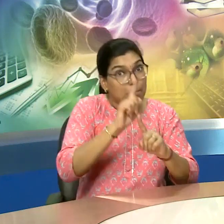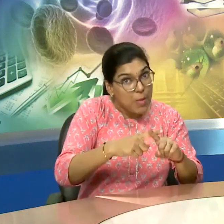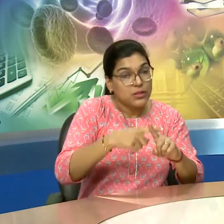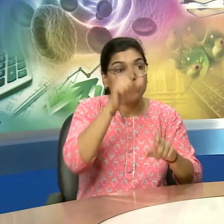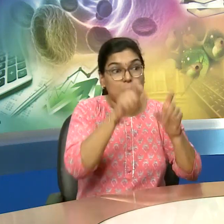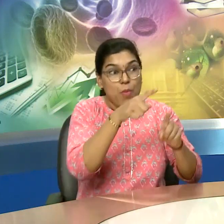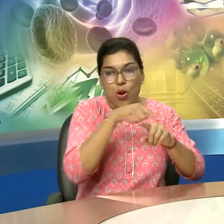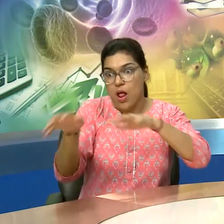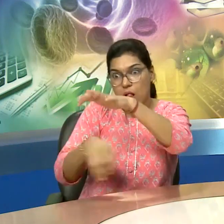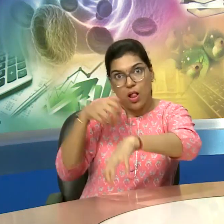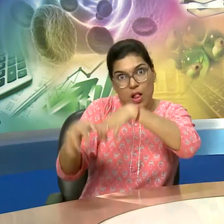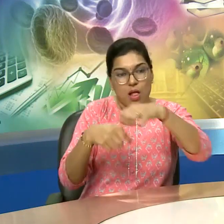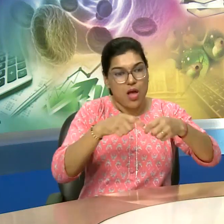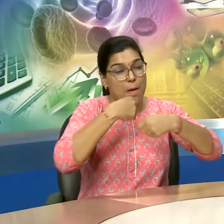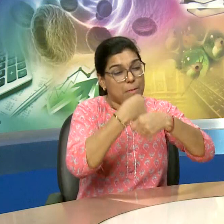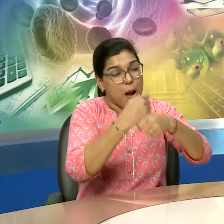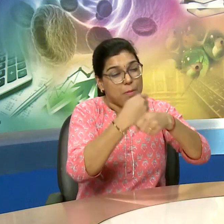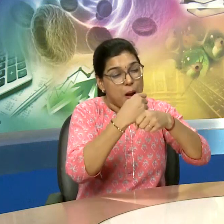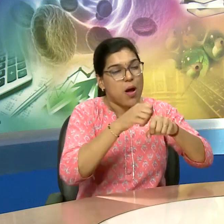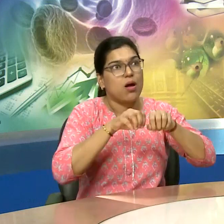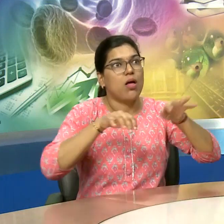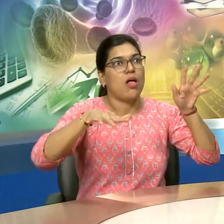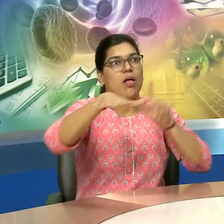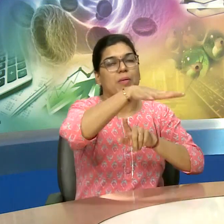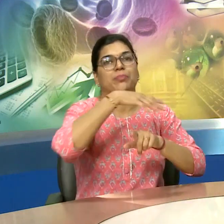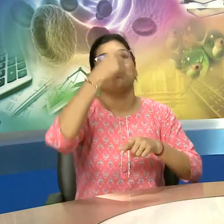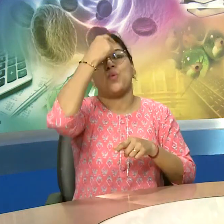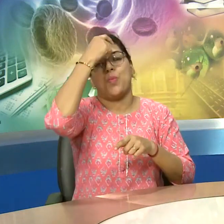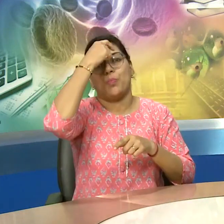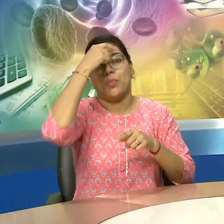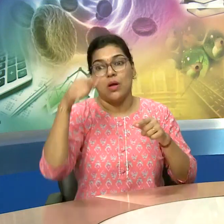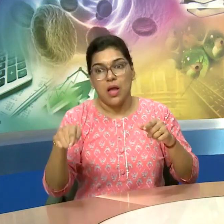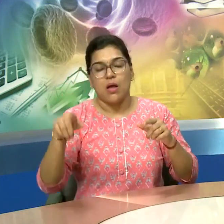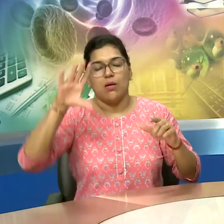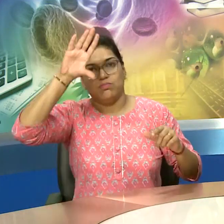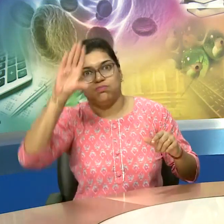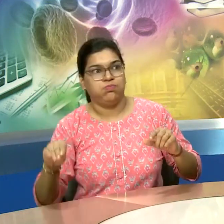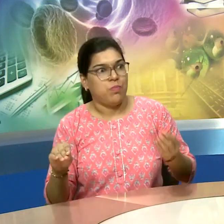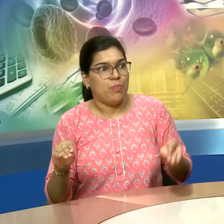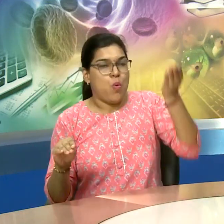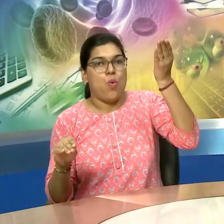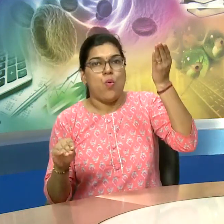Just take example of mines. Human is using all those things